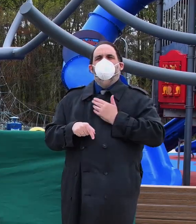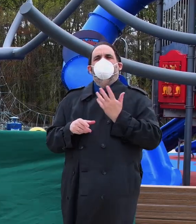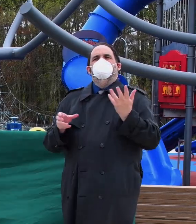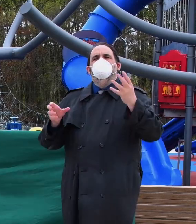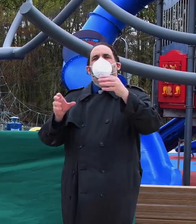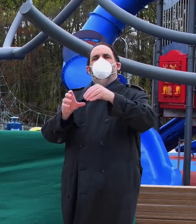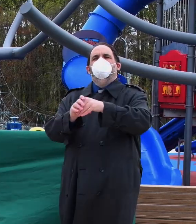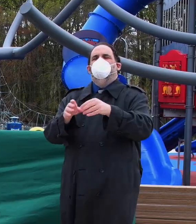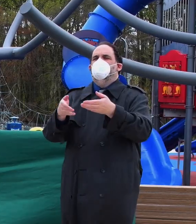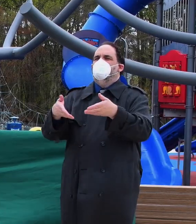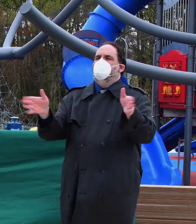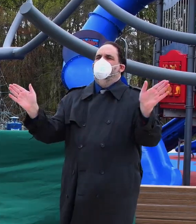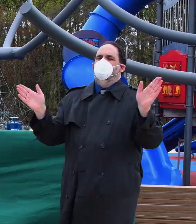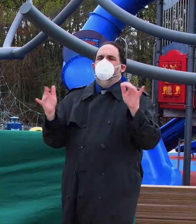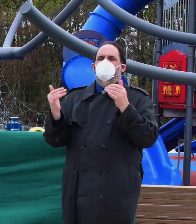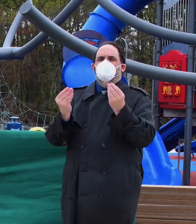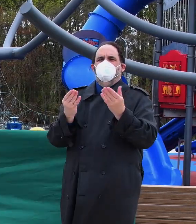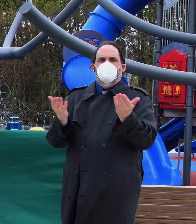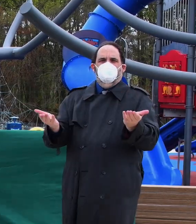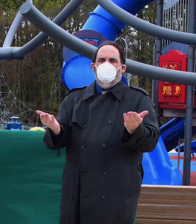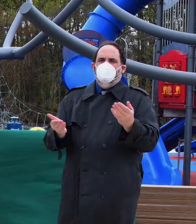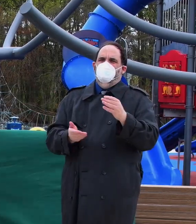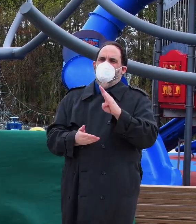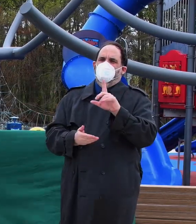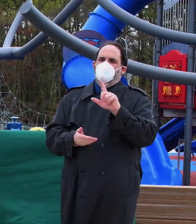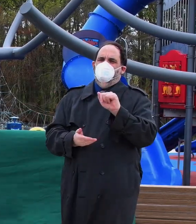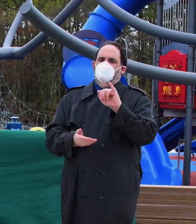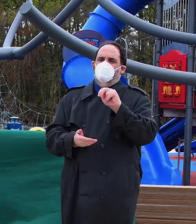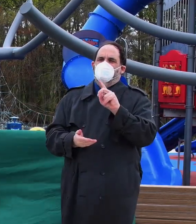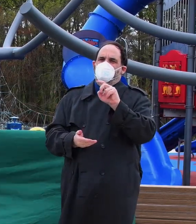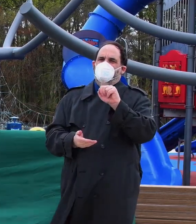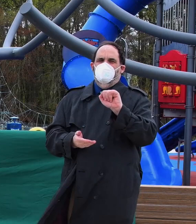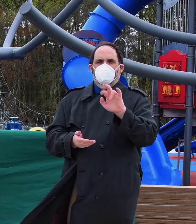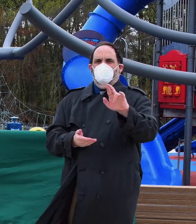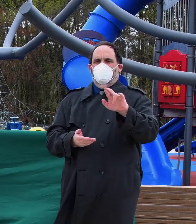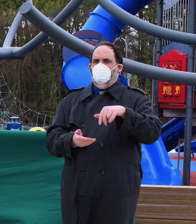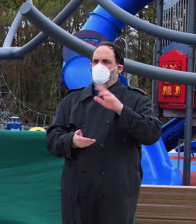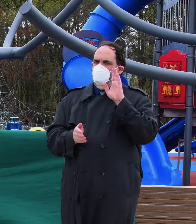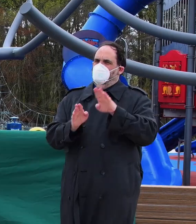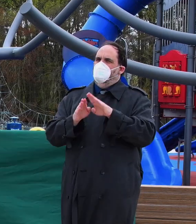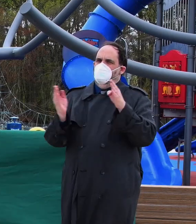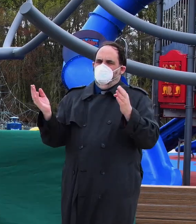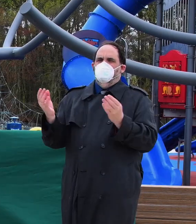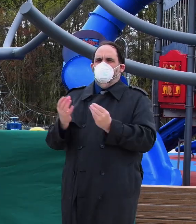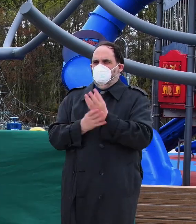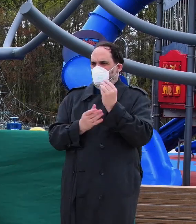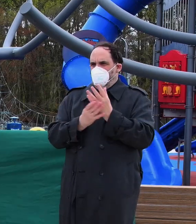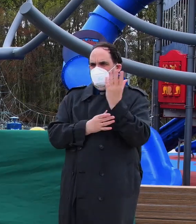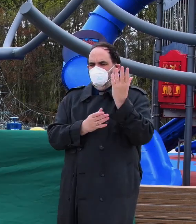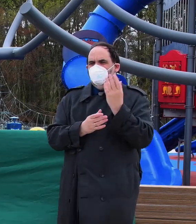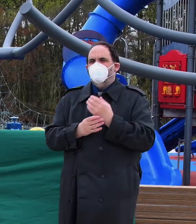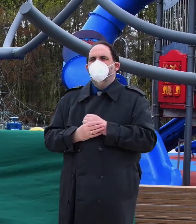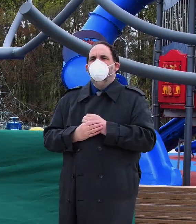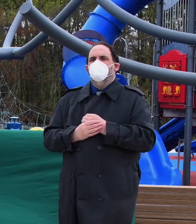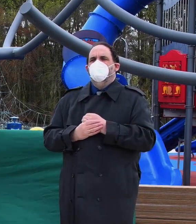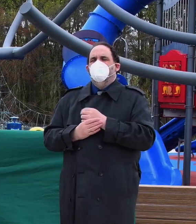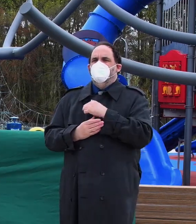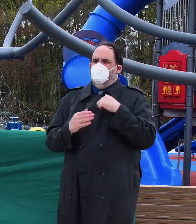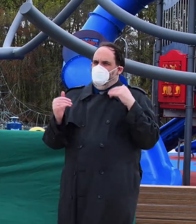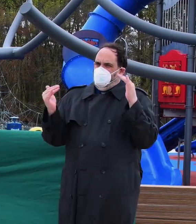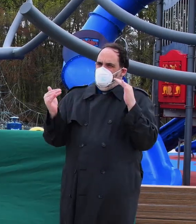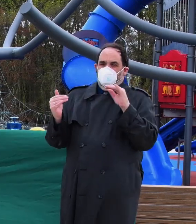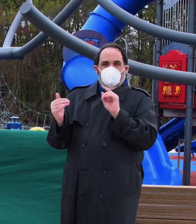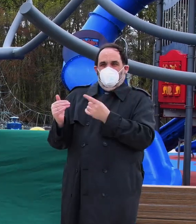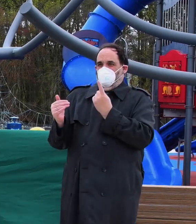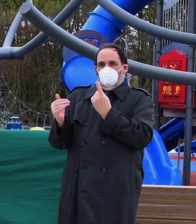inclusive playground here at Blandair Regional Park that will be opening up this spring. We hope to